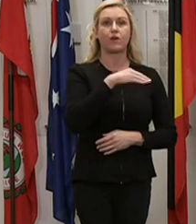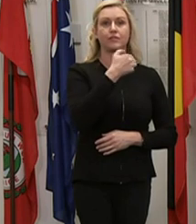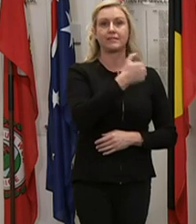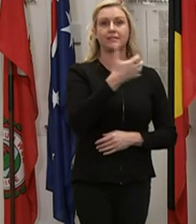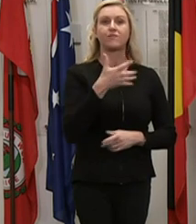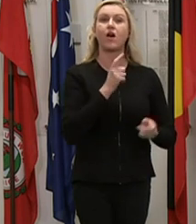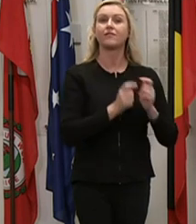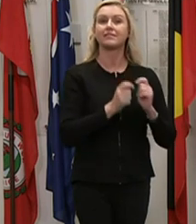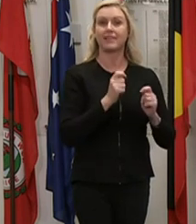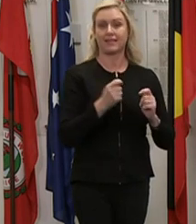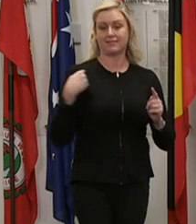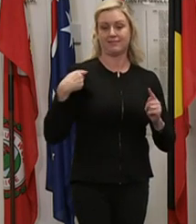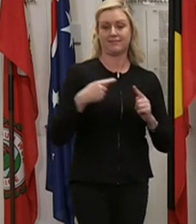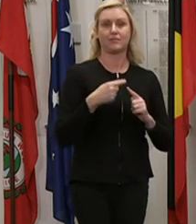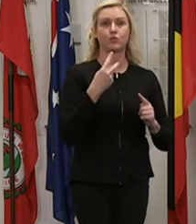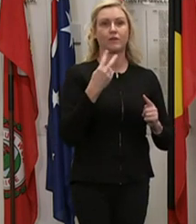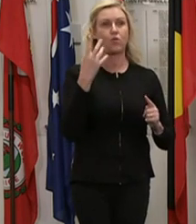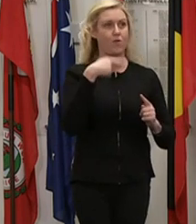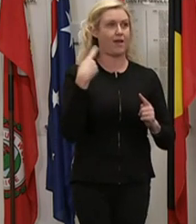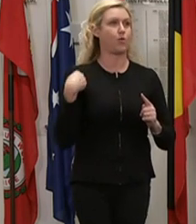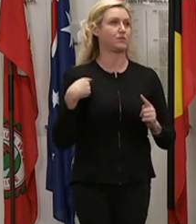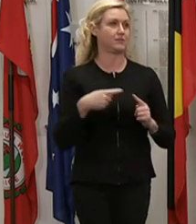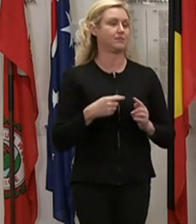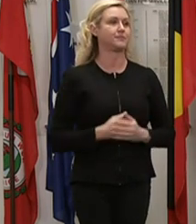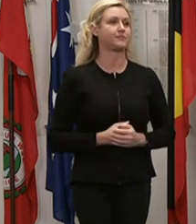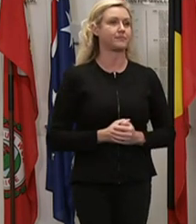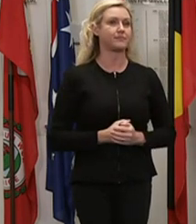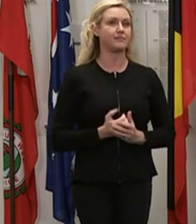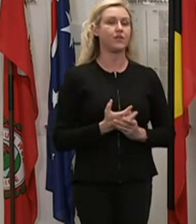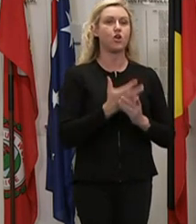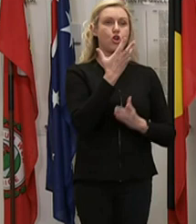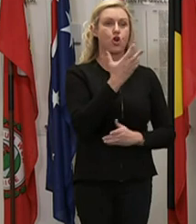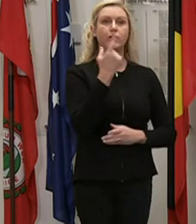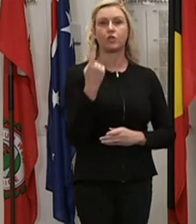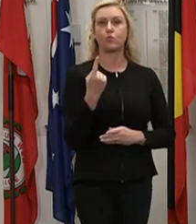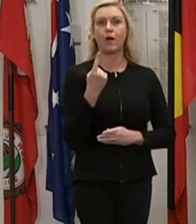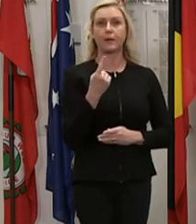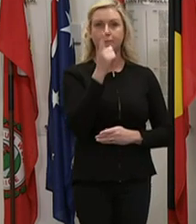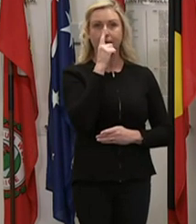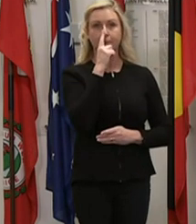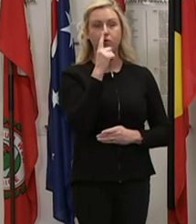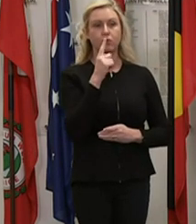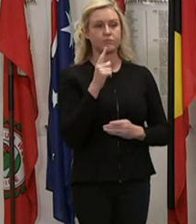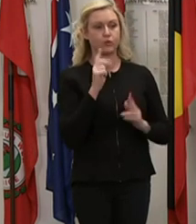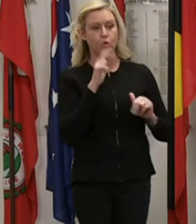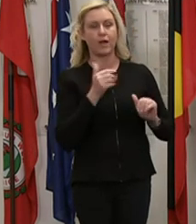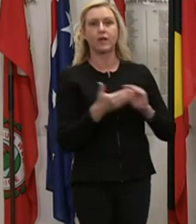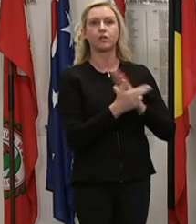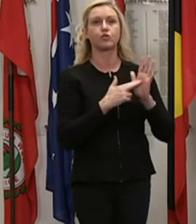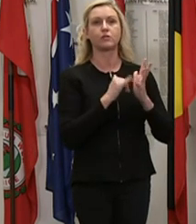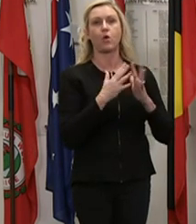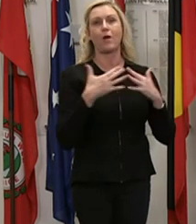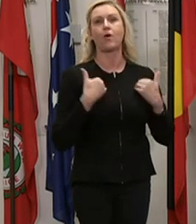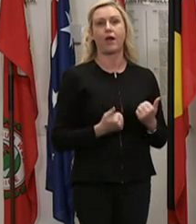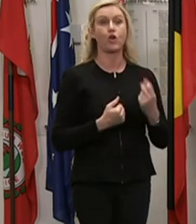18,465 tests carried out in the 24-hour reporting period. There are 91 COVID cases being treated by New South Wales Health, with 2